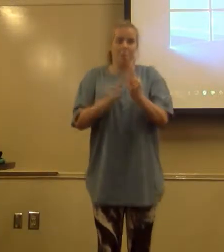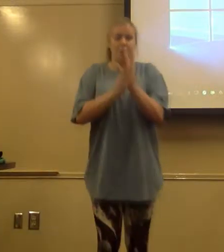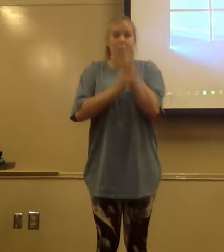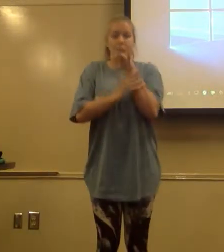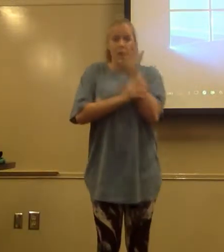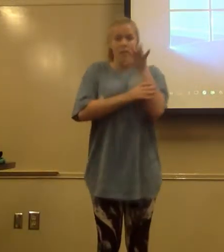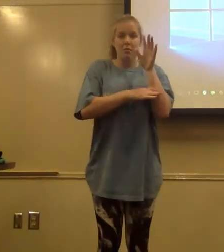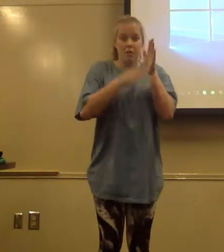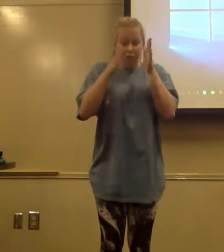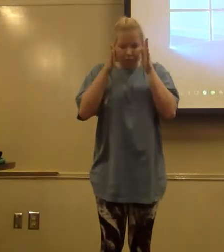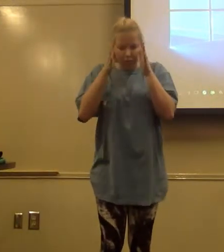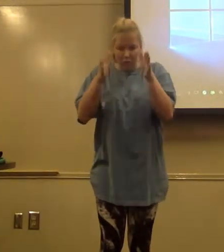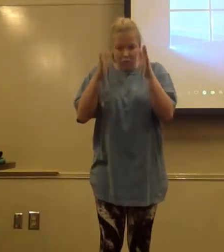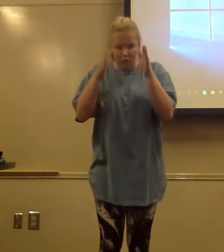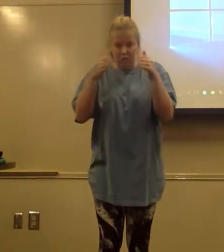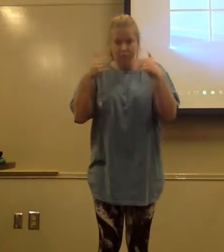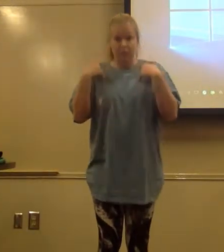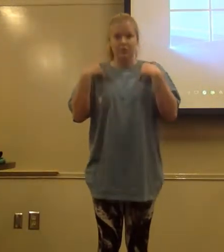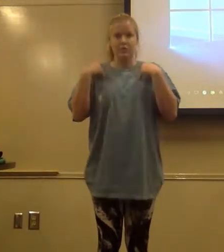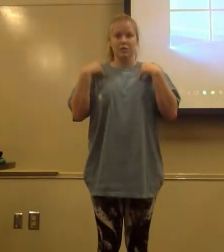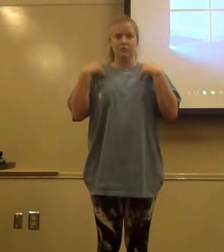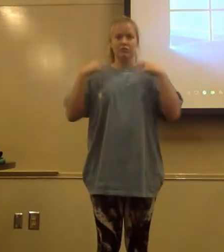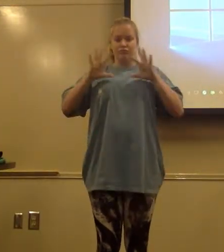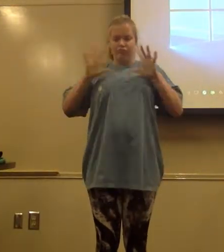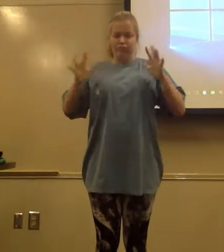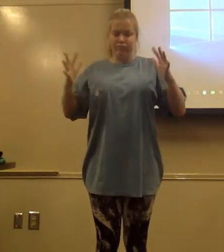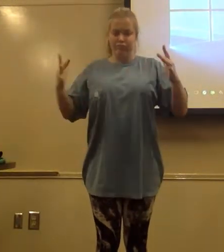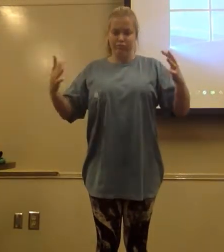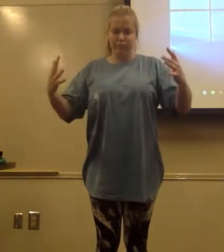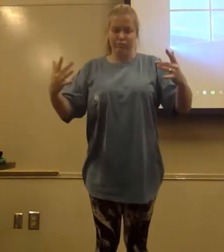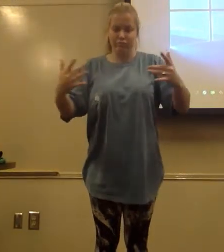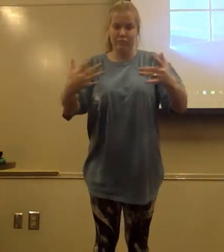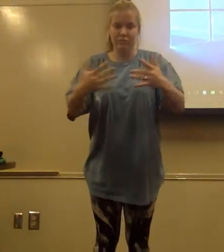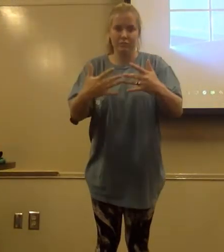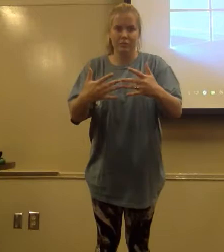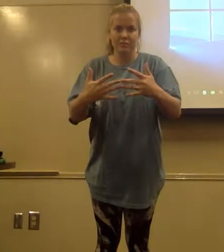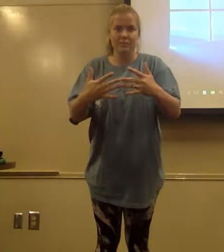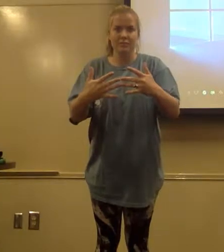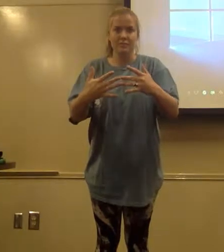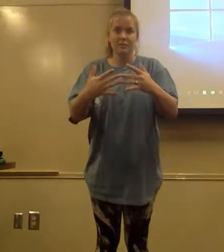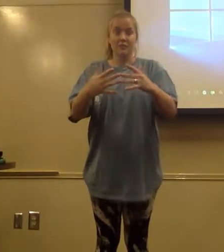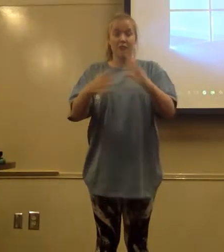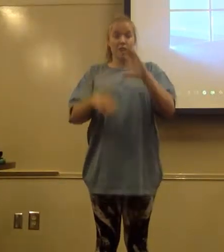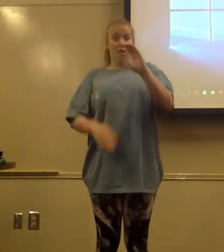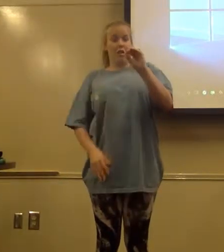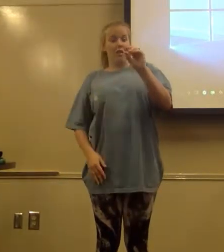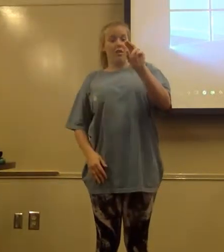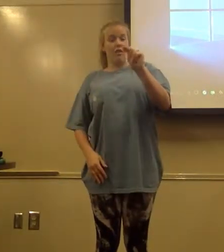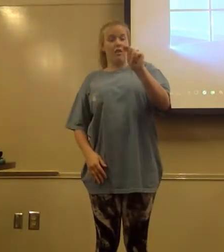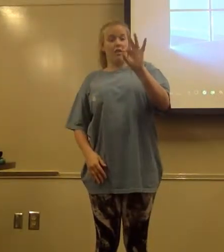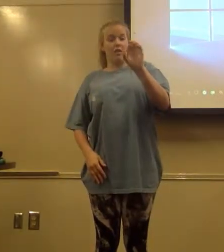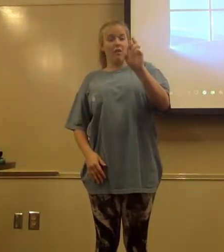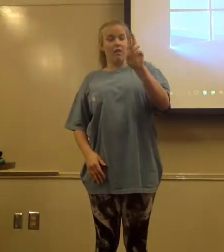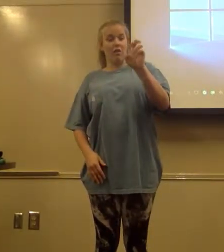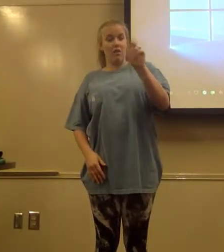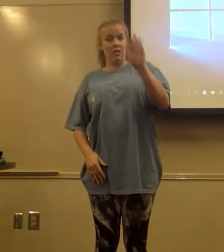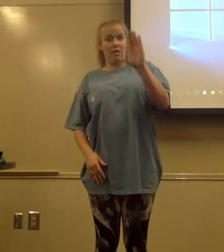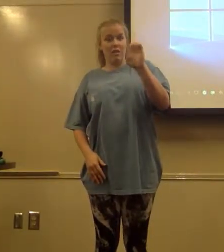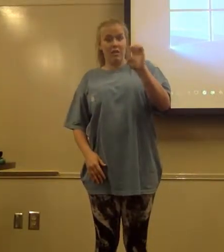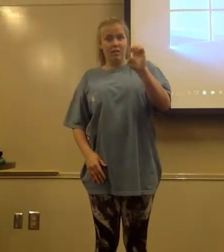entire conferences. There's an international plant-based nutrition healthcare conference. Hundreds of physicians, other medical professionals get together,